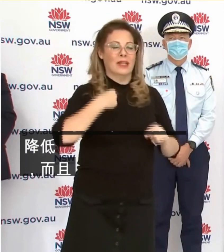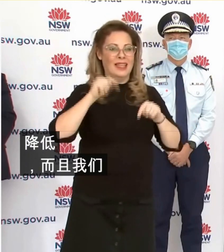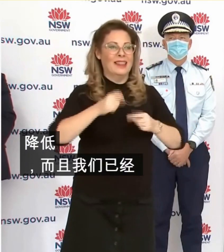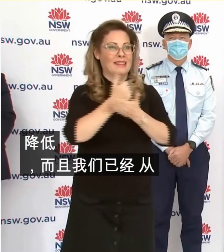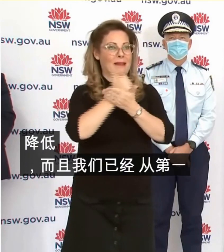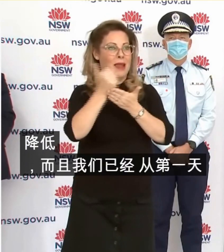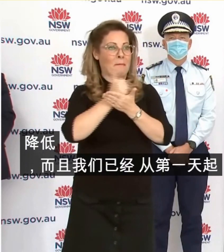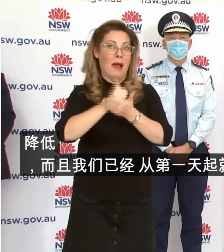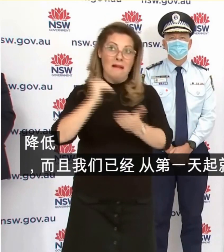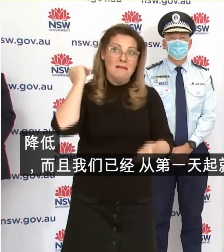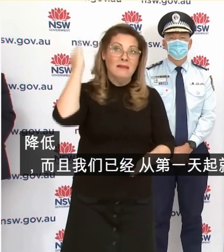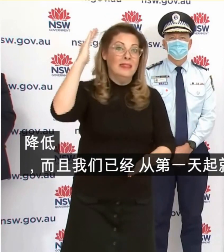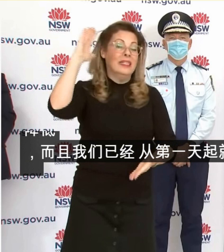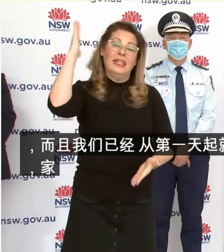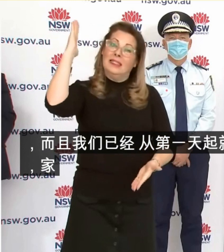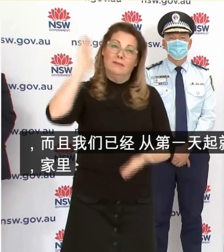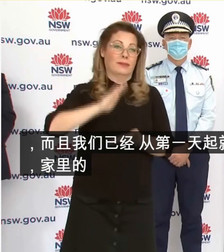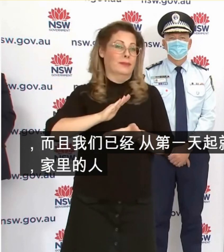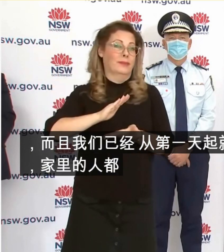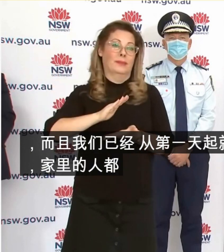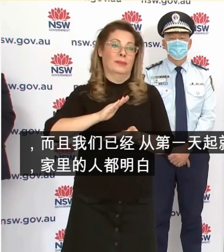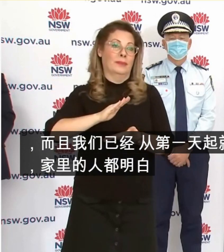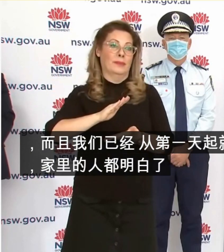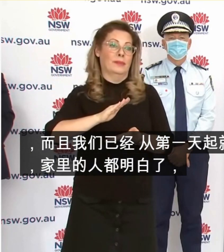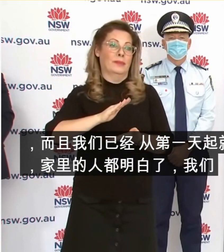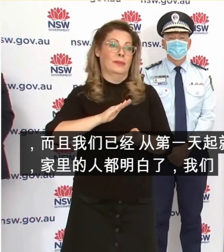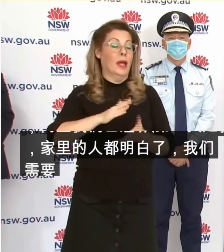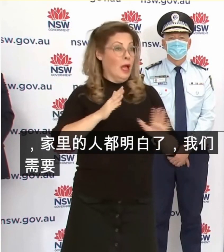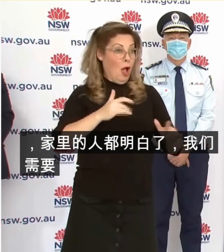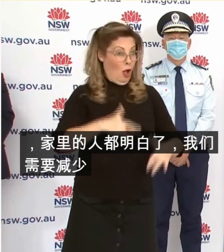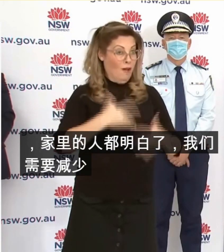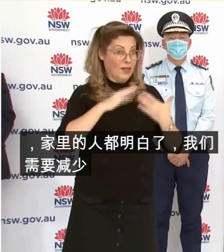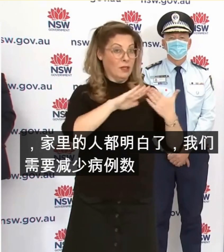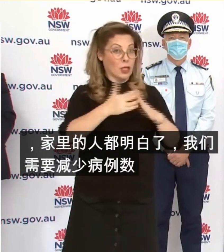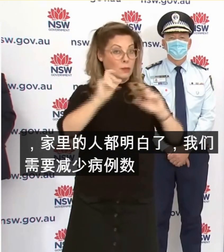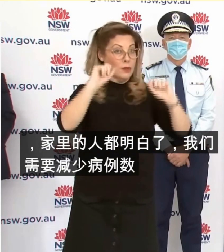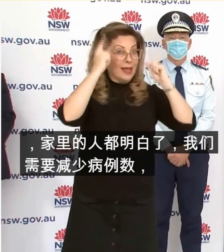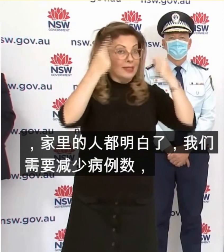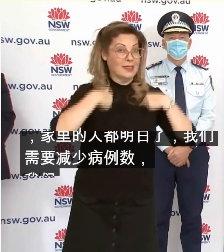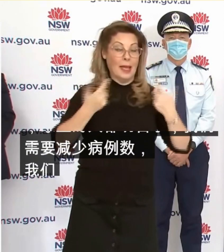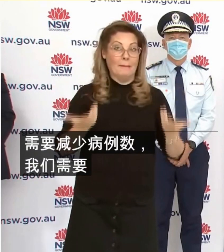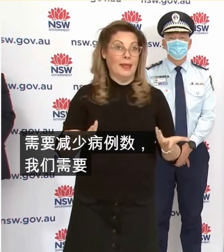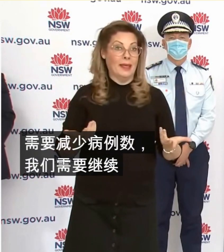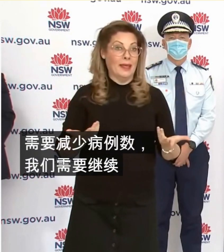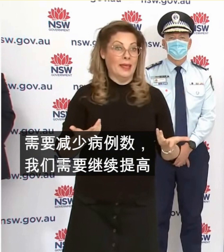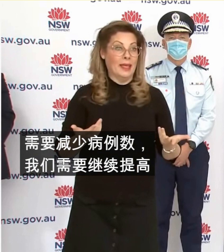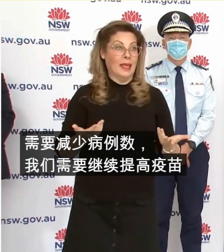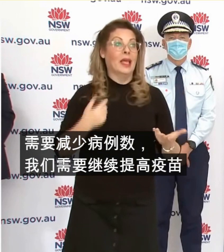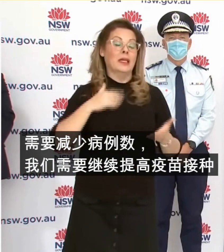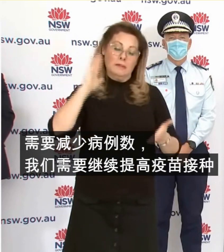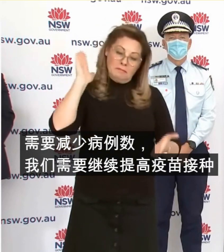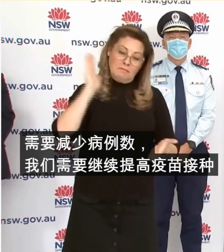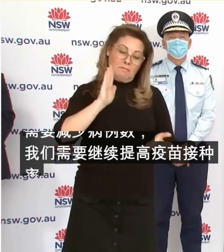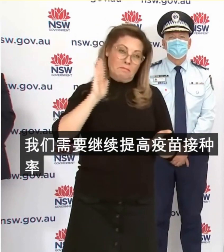down, and we've been clear about this from day one, and people at home get it. We need to reduce case numbers, and we need